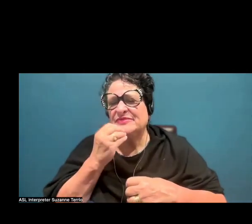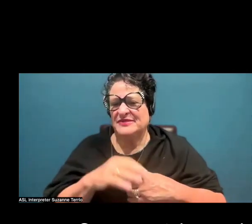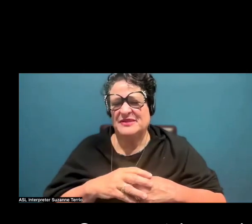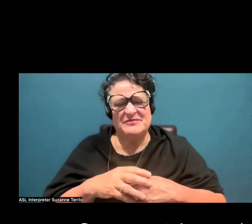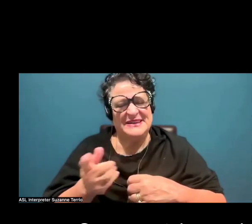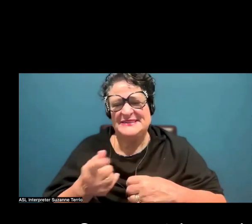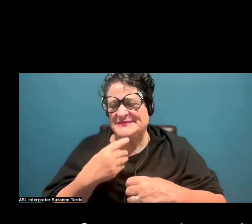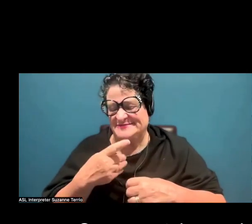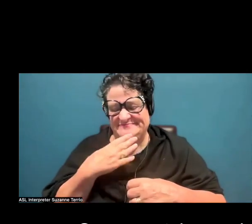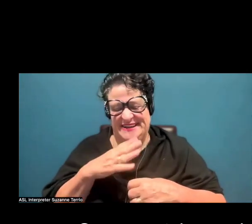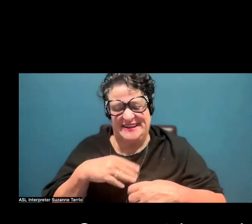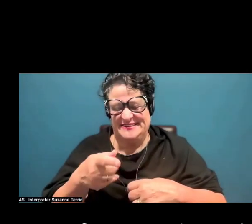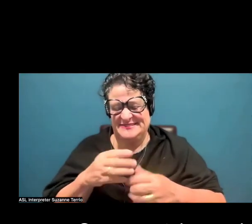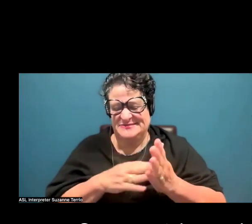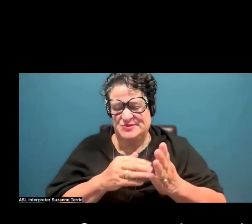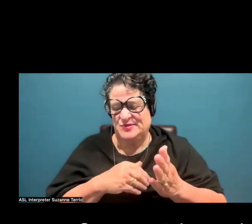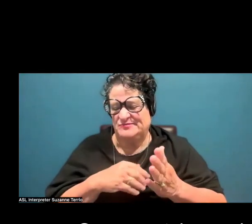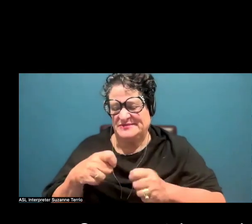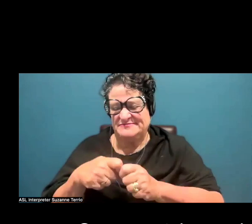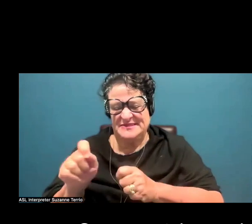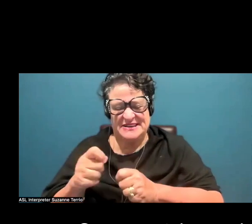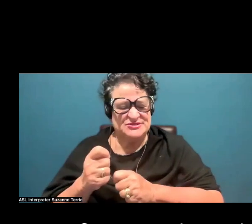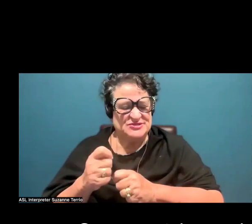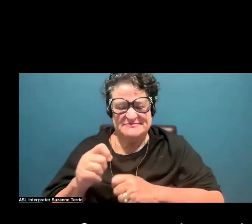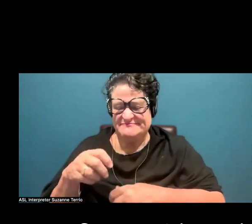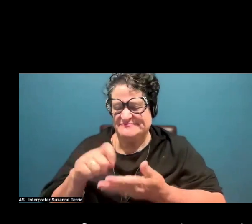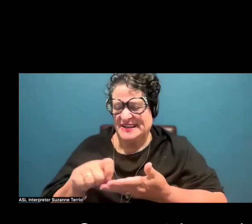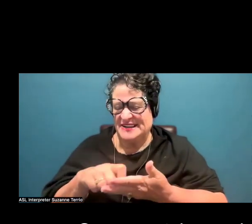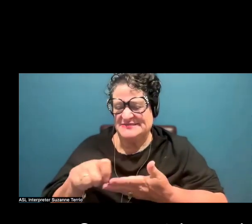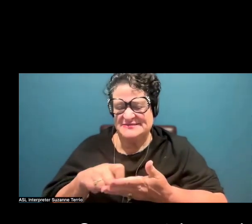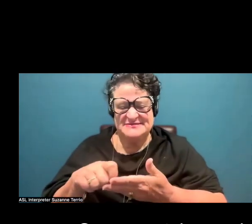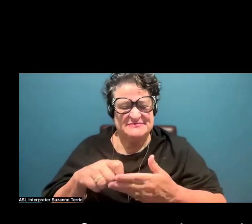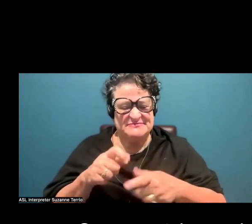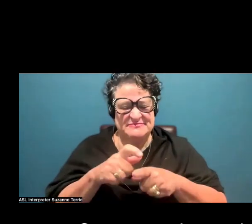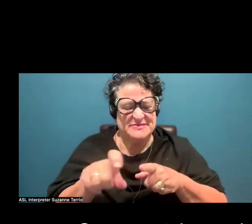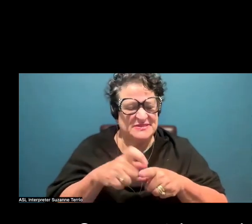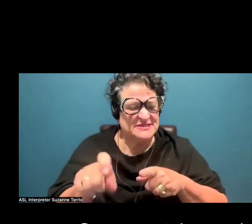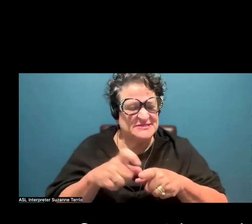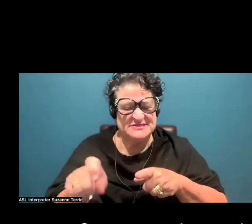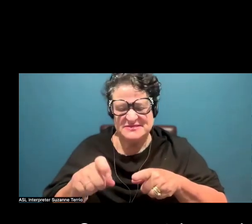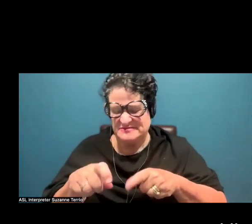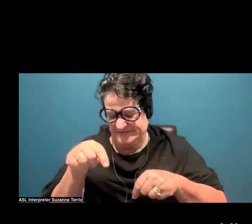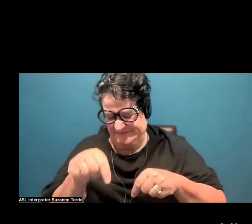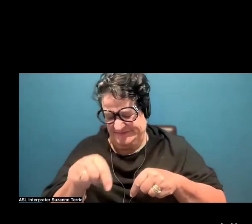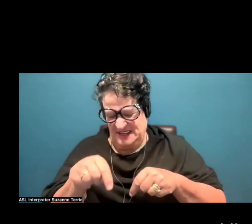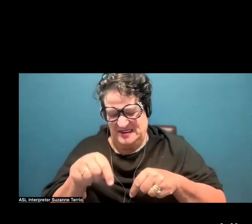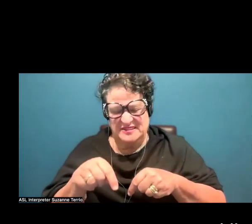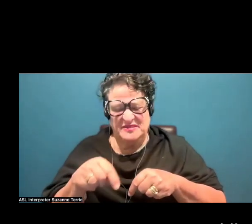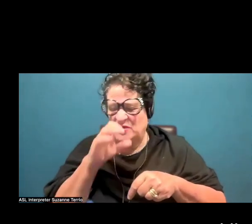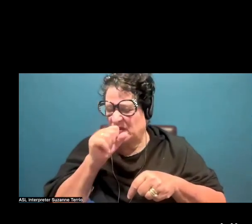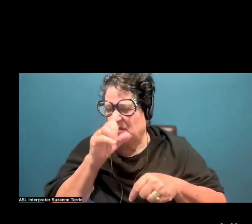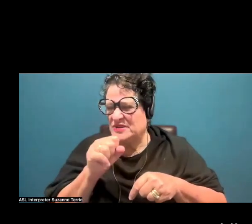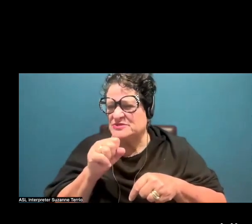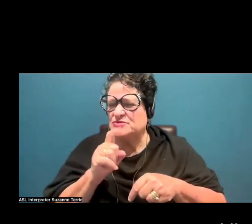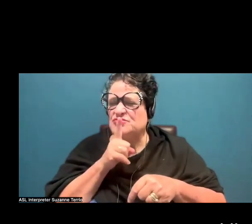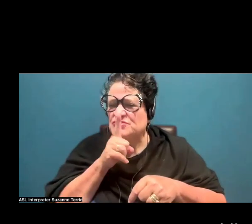one. Soap, matches, a box of pens, a carton of bullets, and then at the bottom, an orange, a